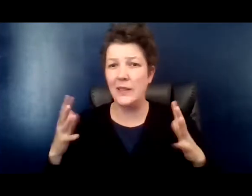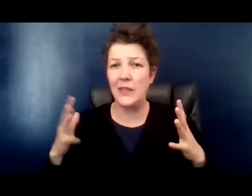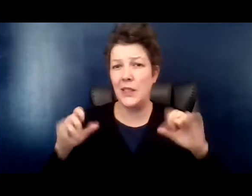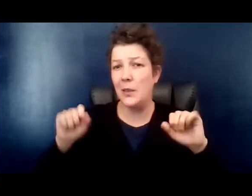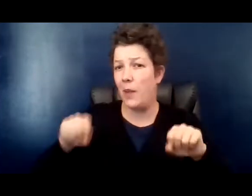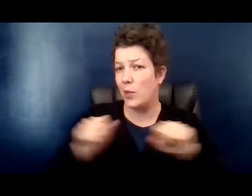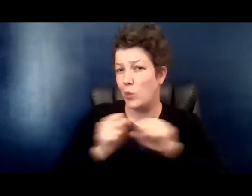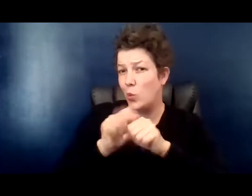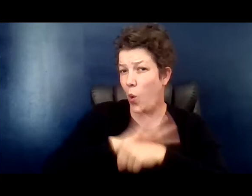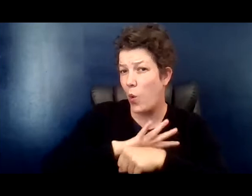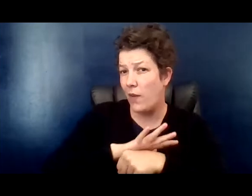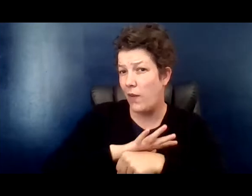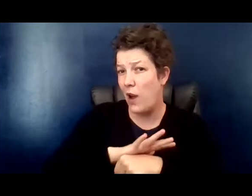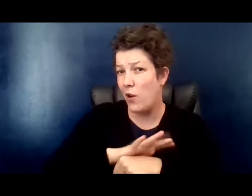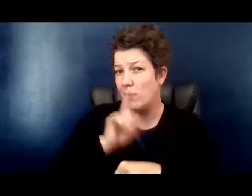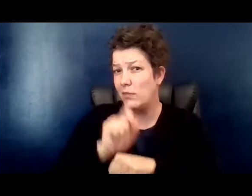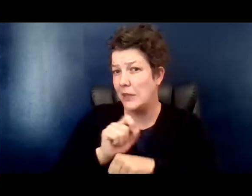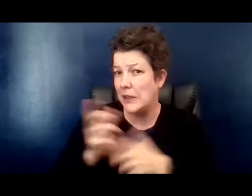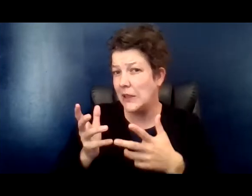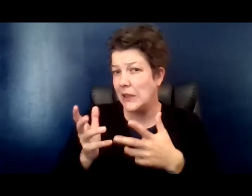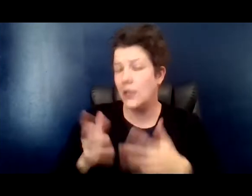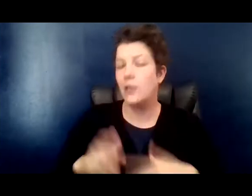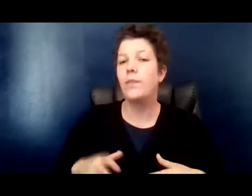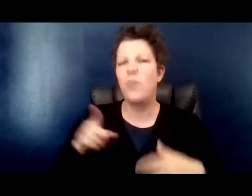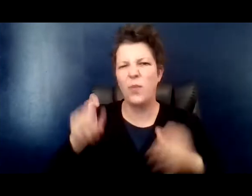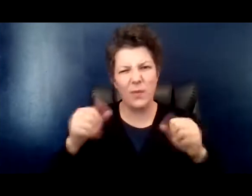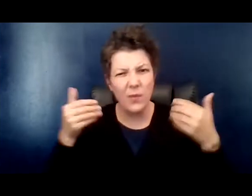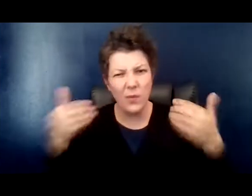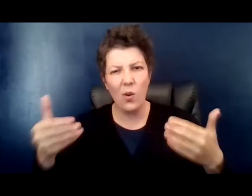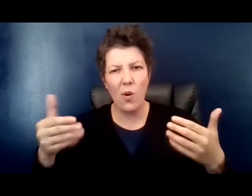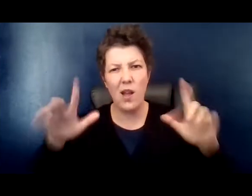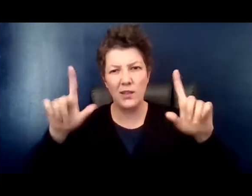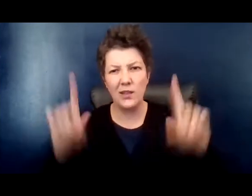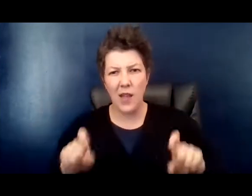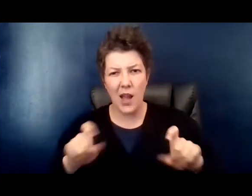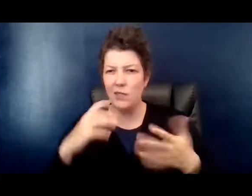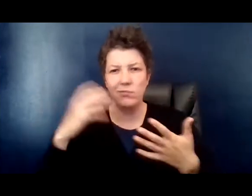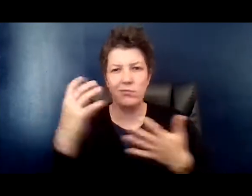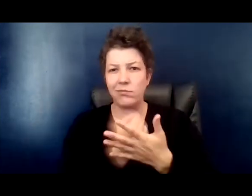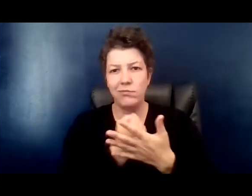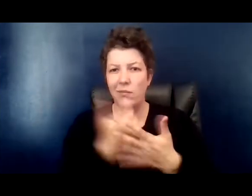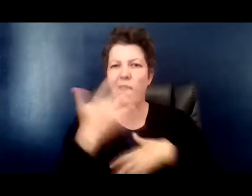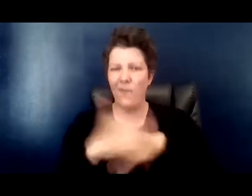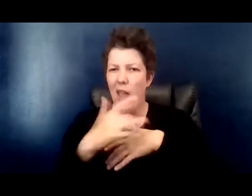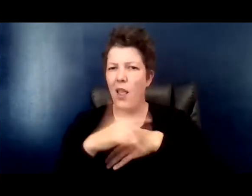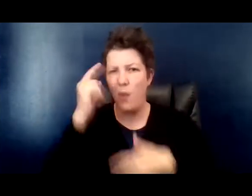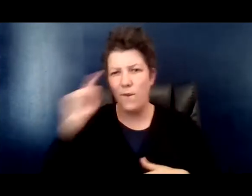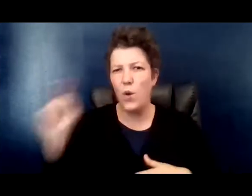So again, it's available to whomever wants to be tested. And that's the really important